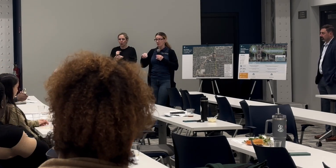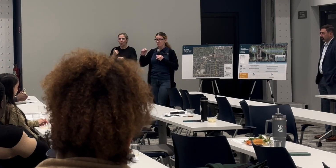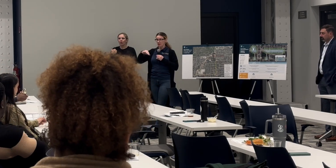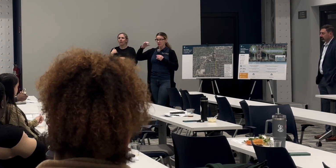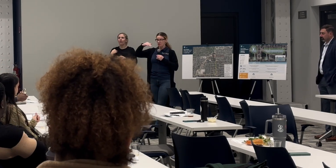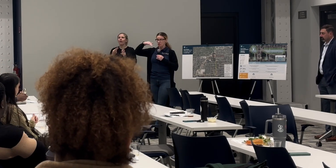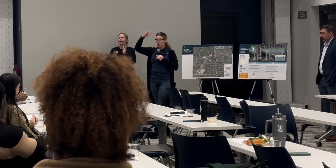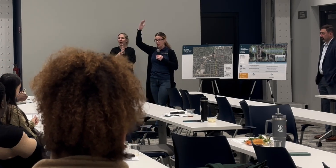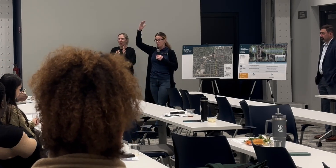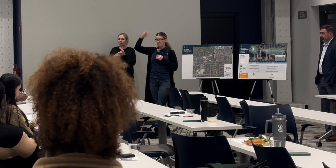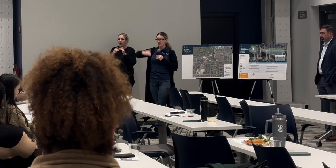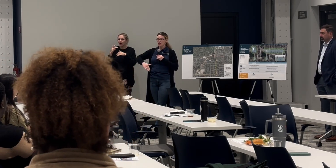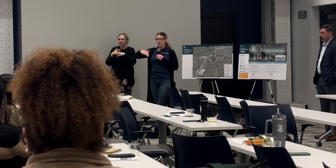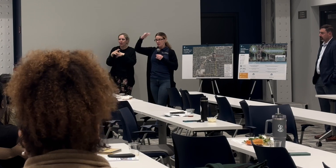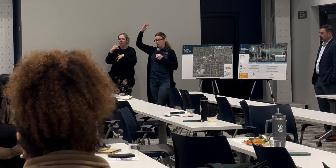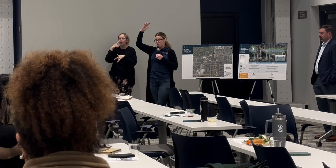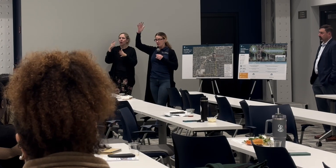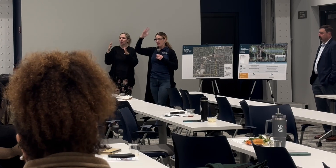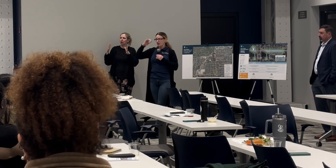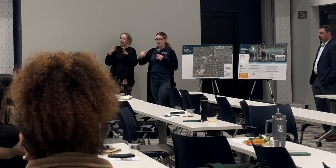smaller firms rather than just